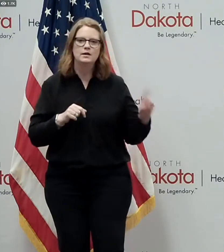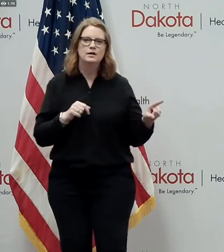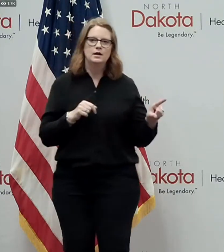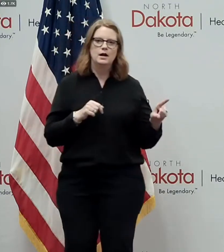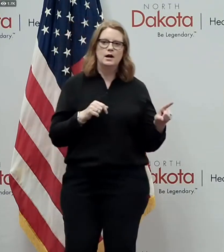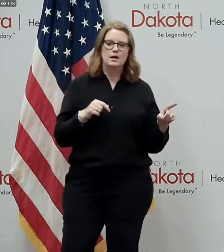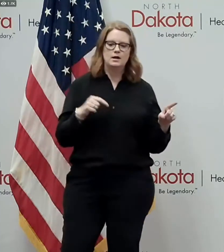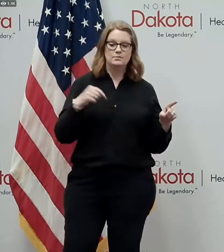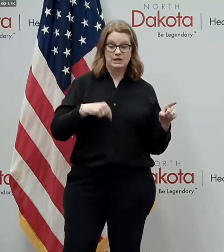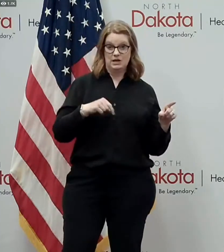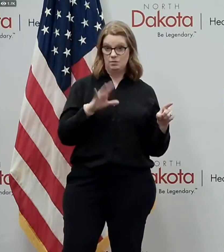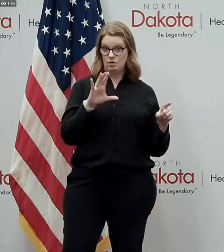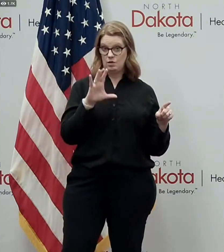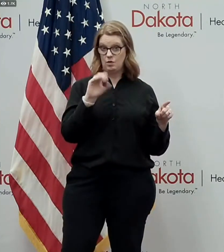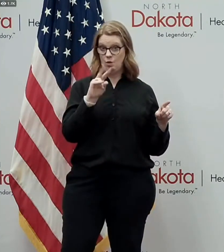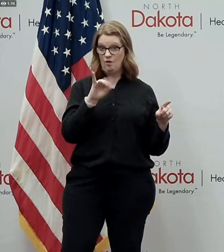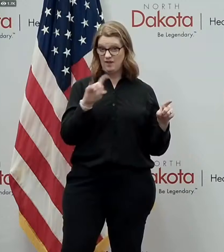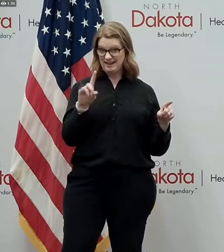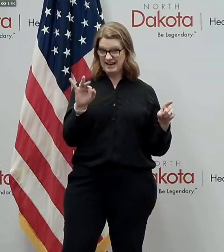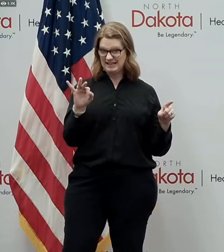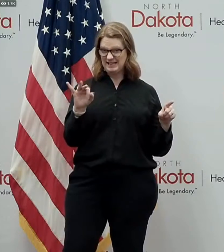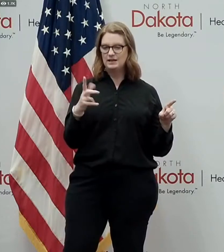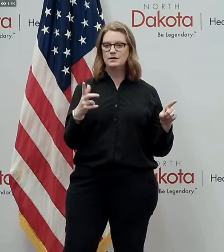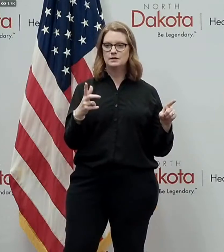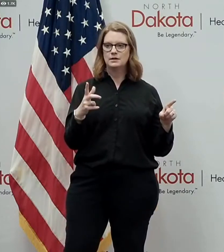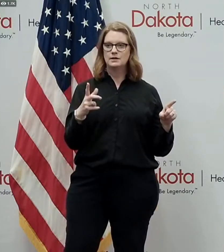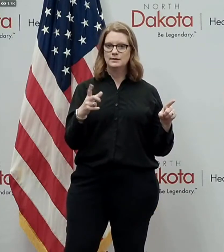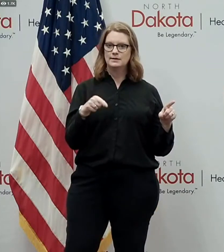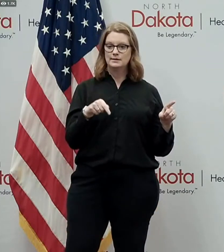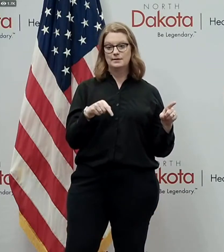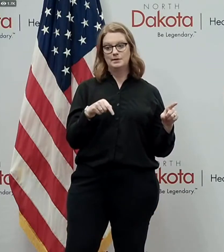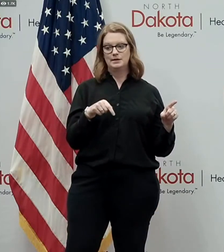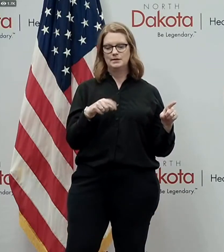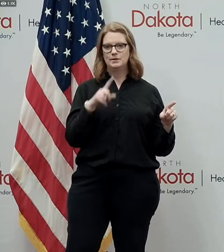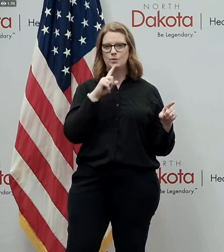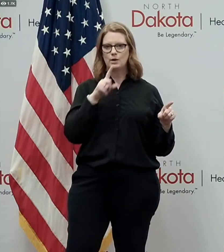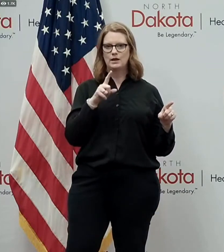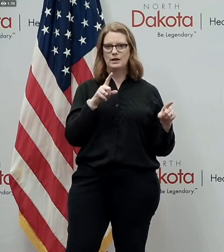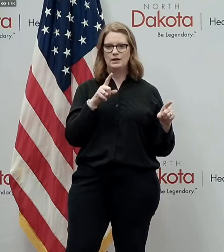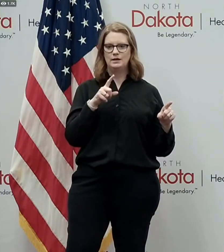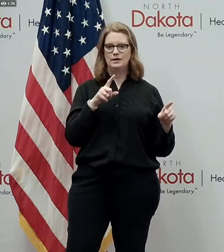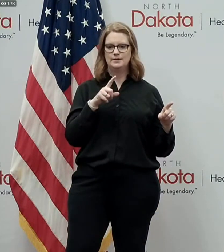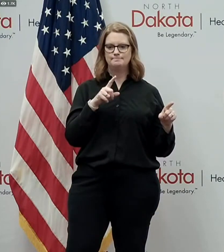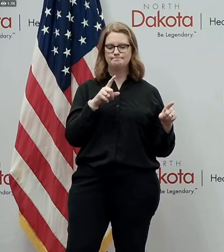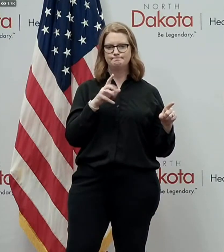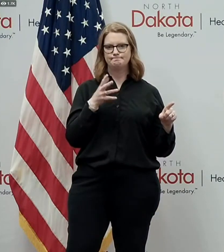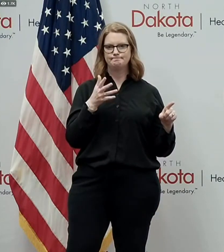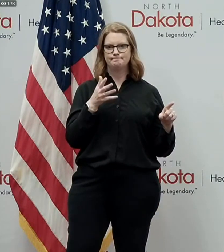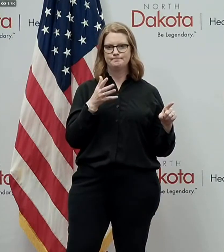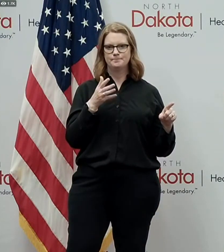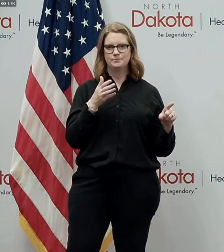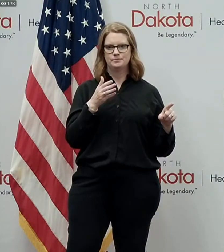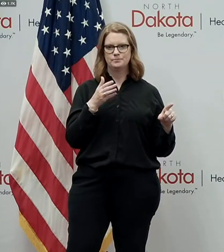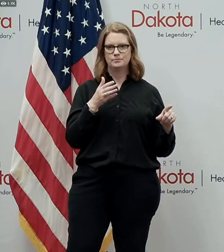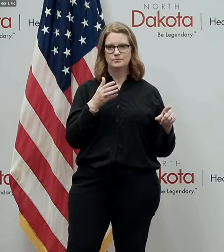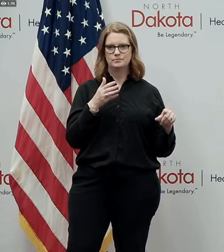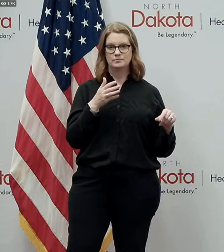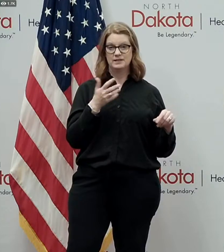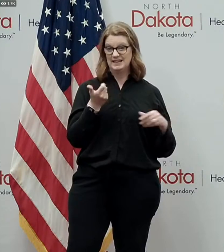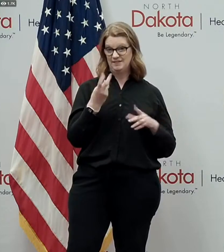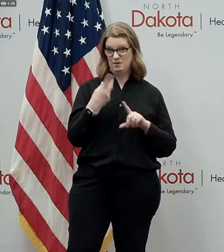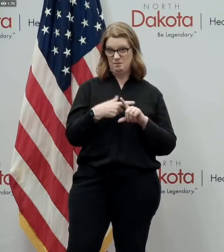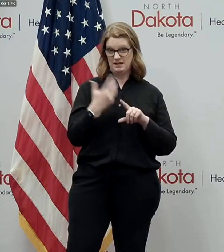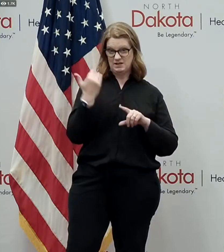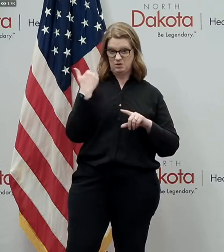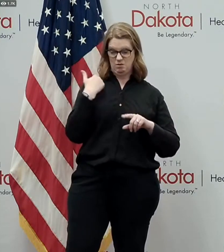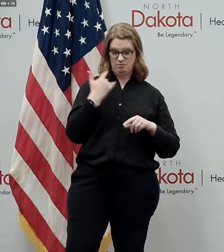about COVID-19, which is certainly geometrically increased compared to what we knew just a few months